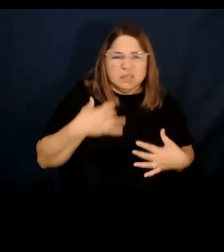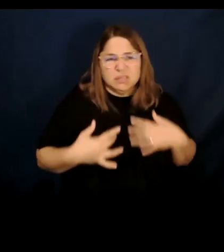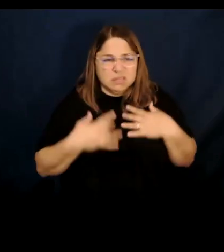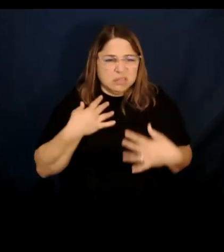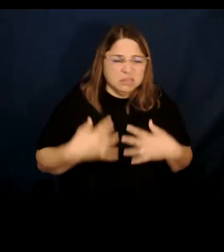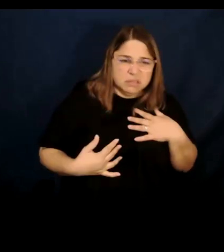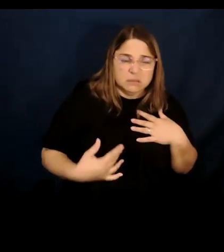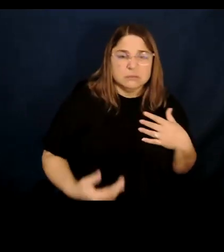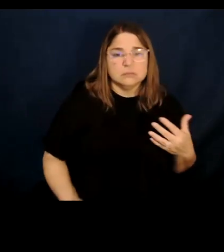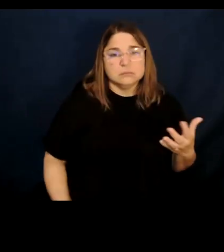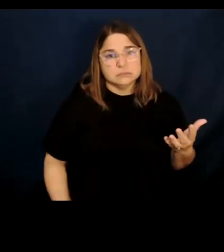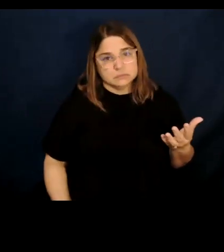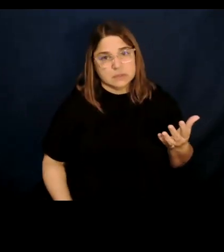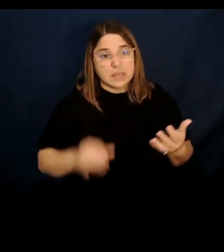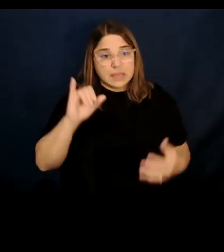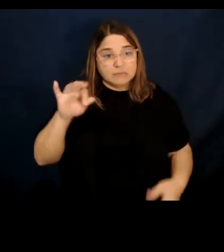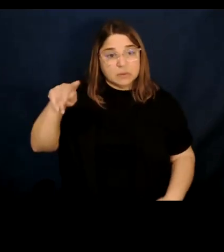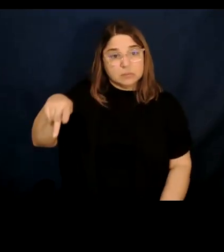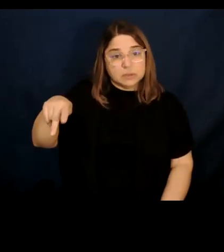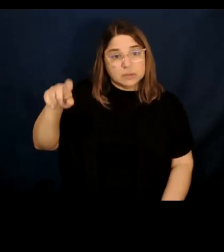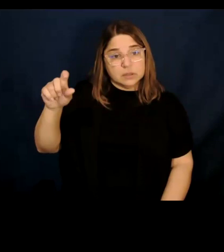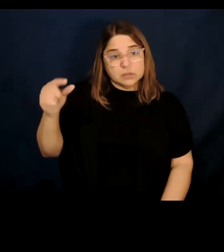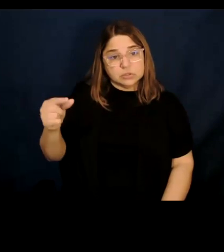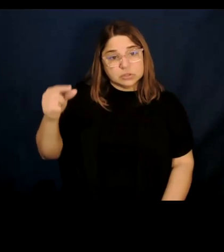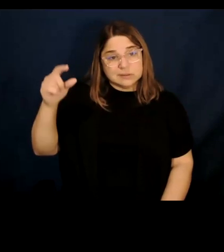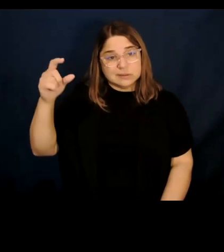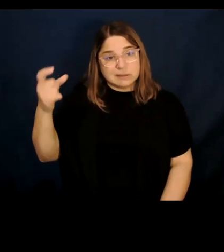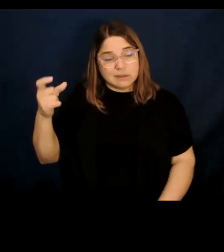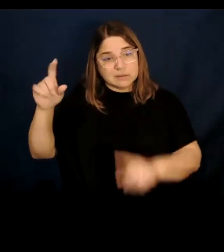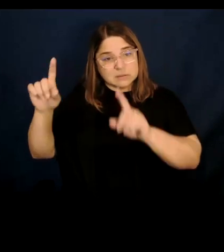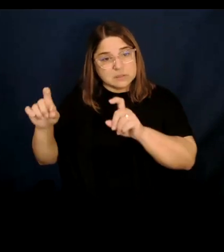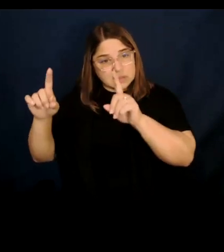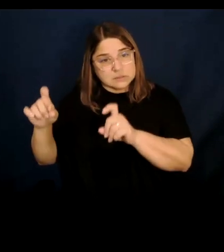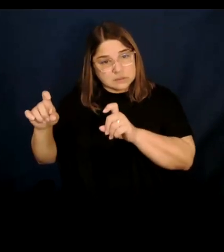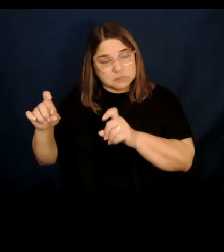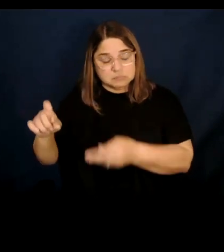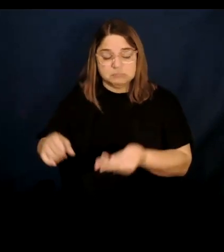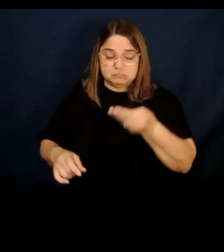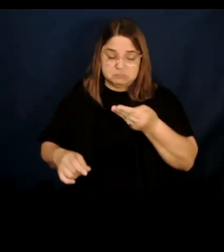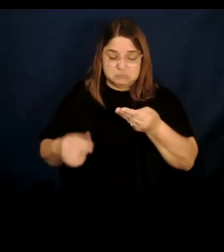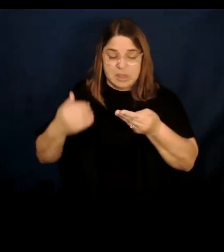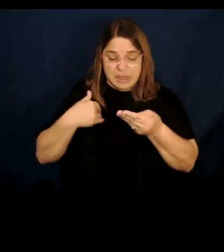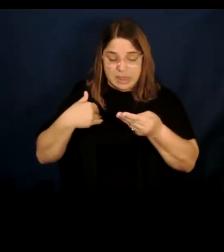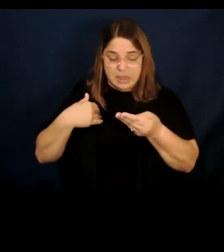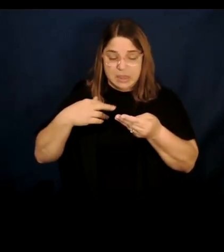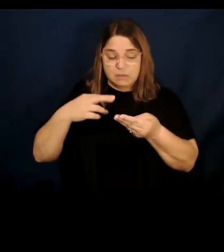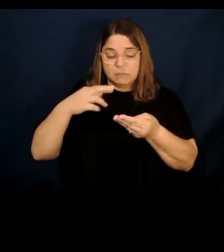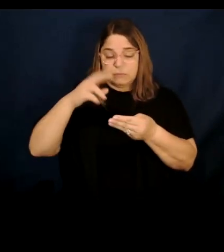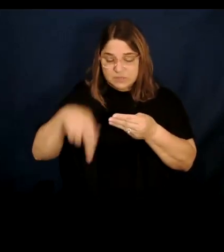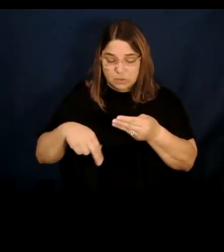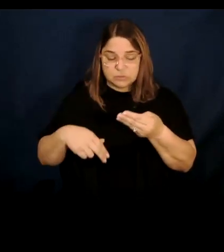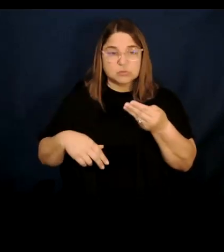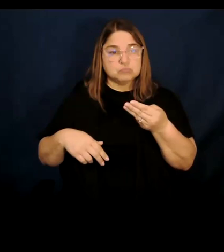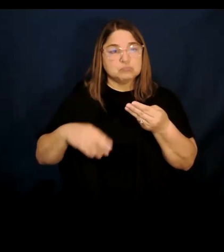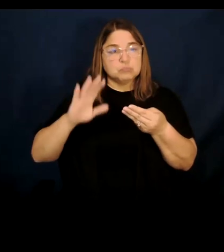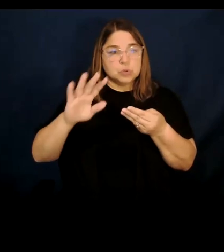this. The fact is, if we had PGX tests on board and the results before you needed these medications, we'd really be able to narrow the choice based on